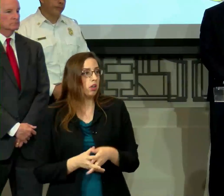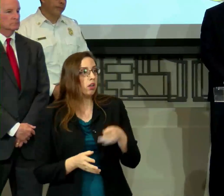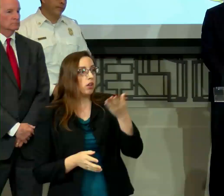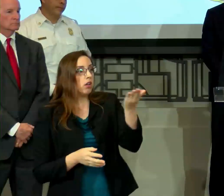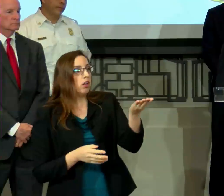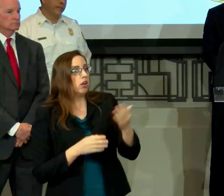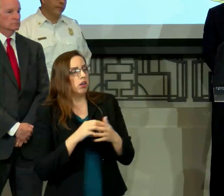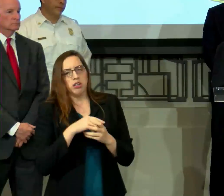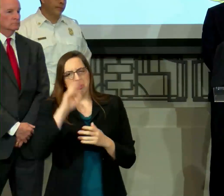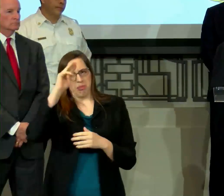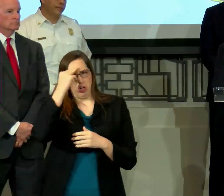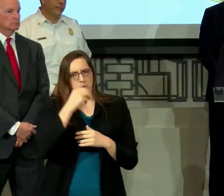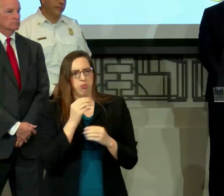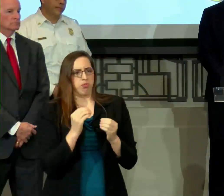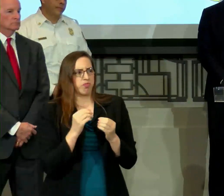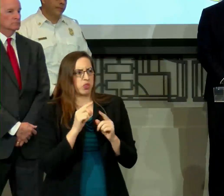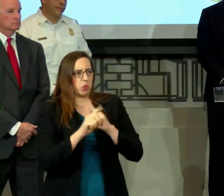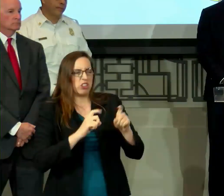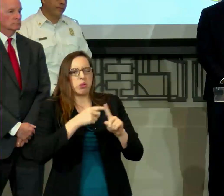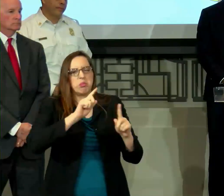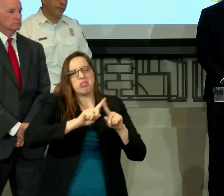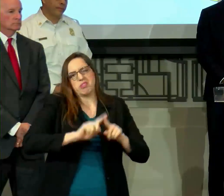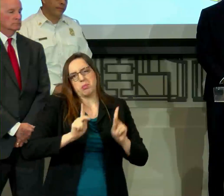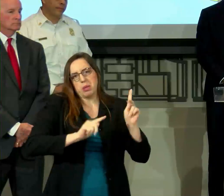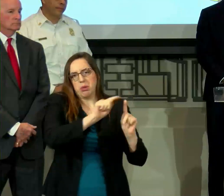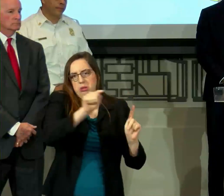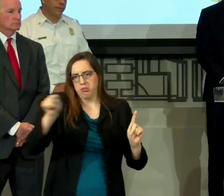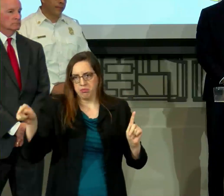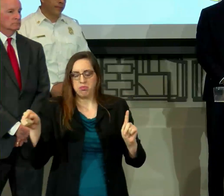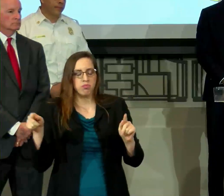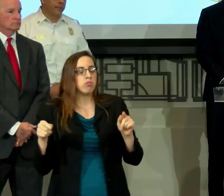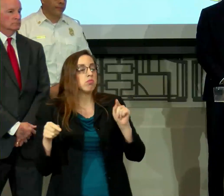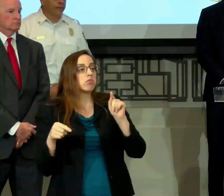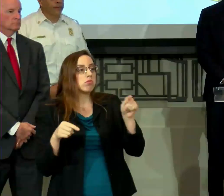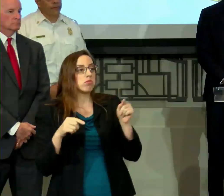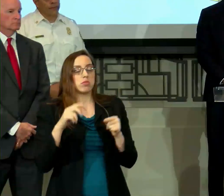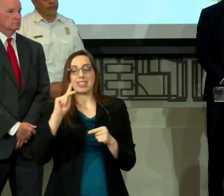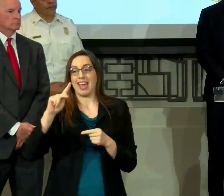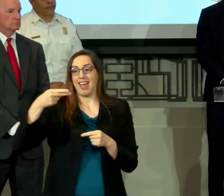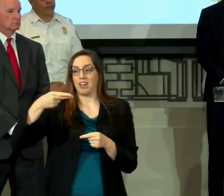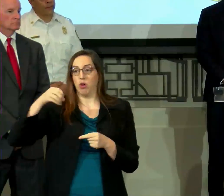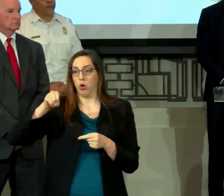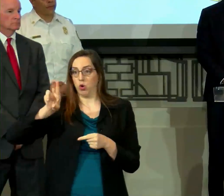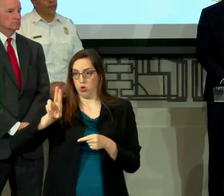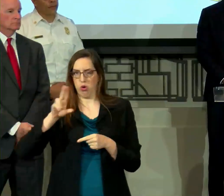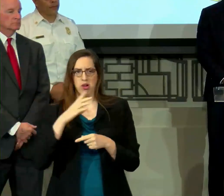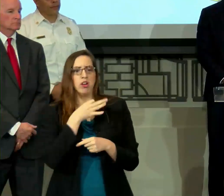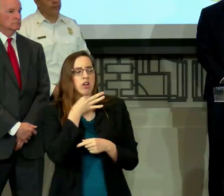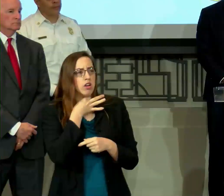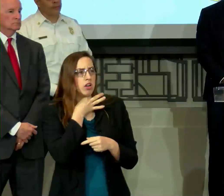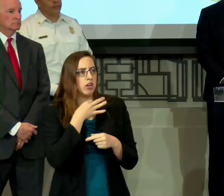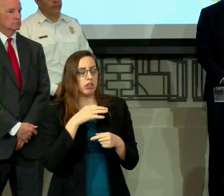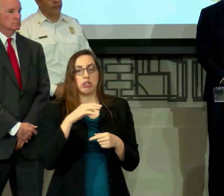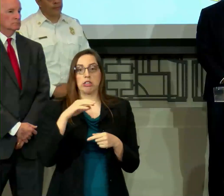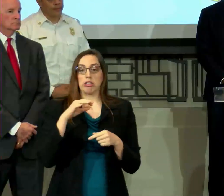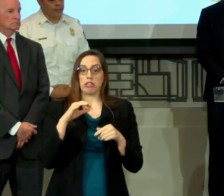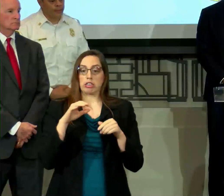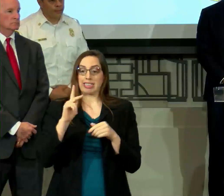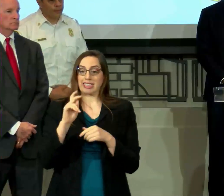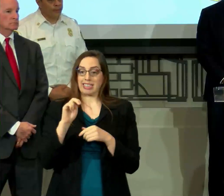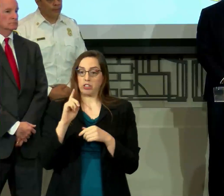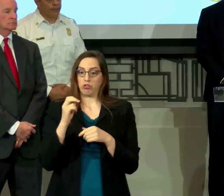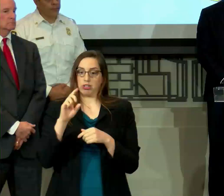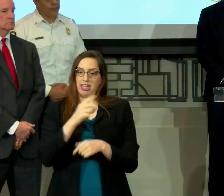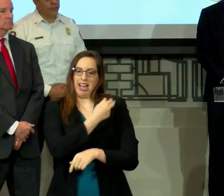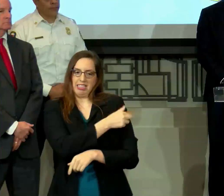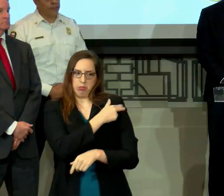Mayor, just some questions from different folks here. From KHOU, they want to know if besides Kendrick Hospital, where